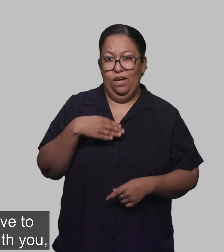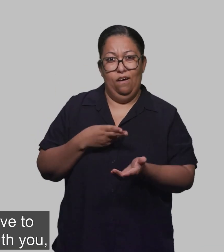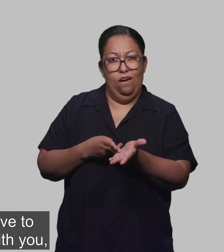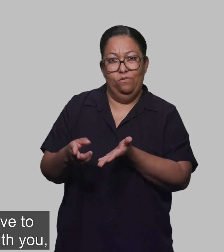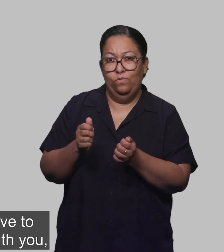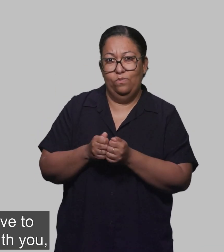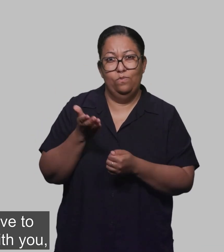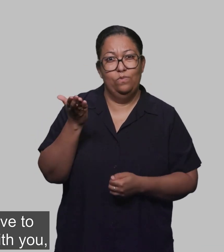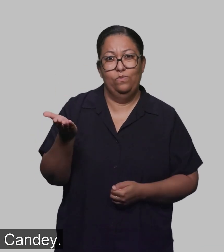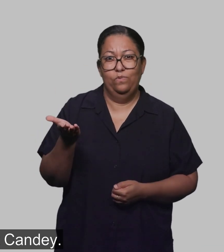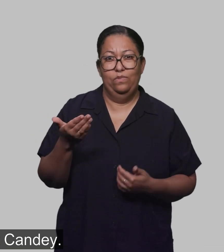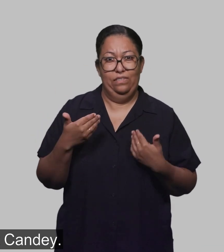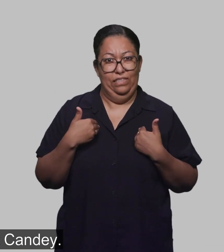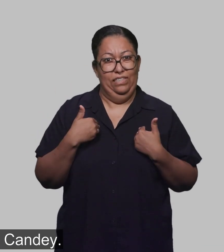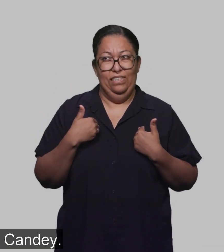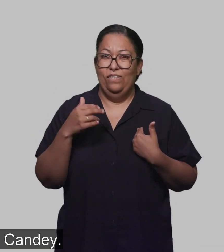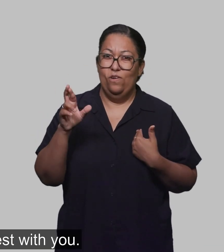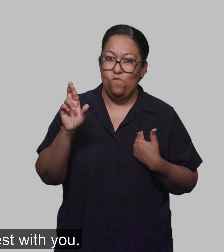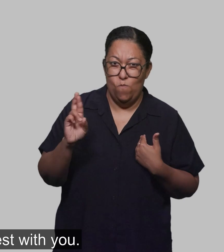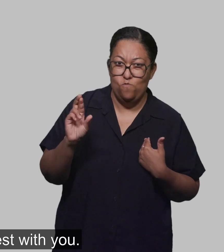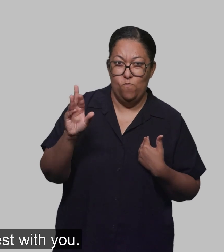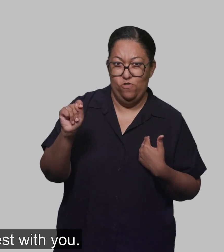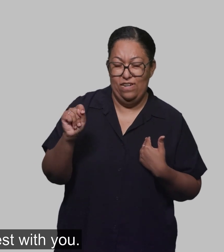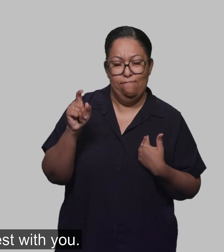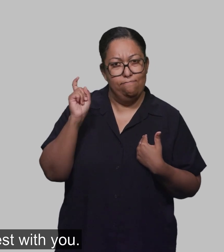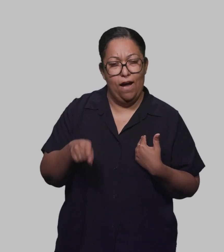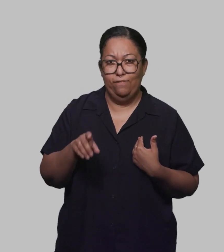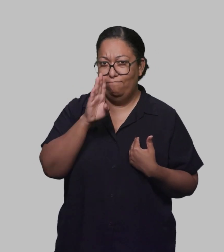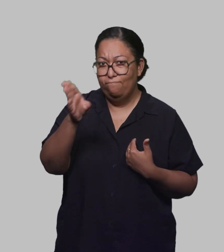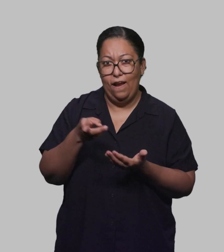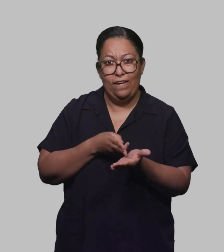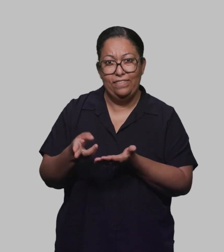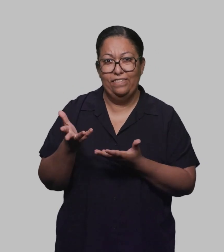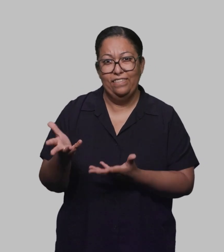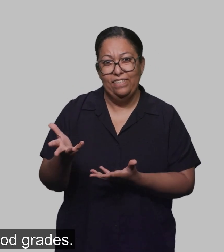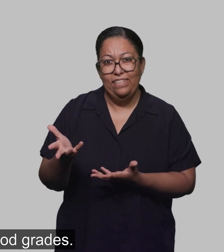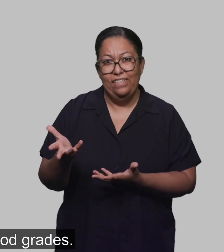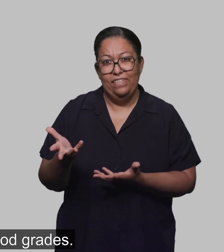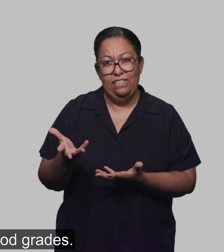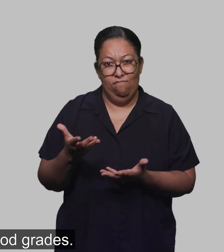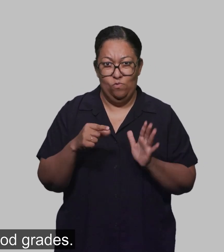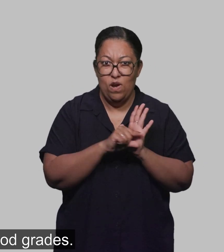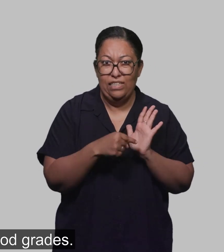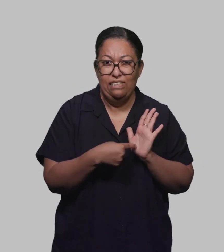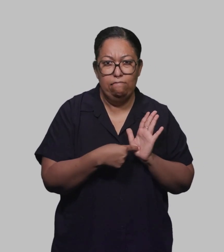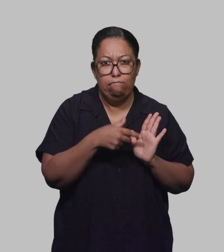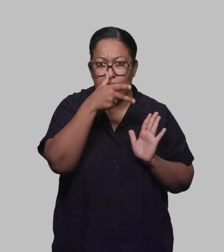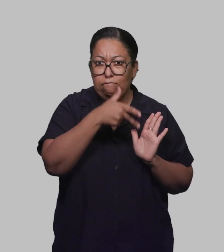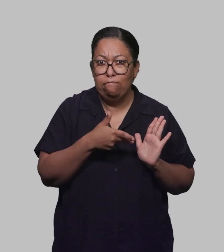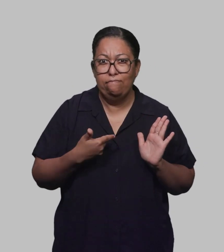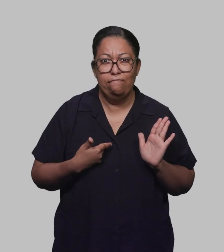I said, I have to be honest with you, Bobby, Robert Candy. I have to be honest with you. I do not have good